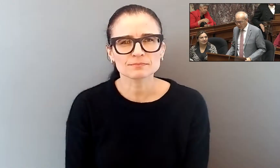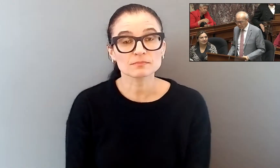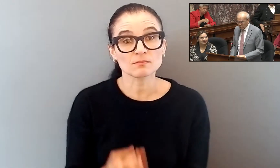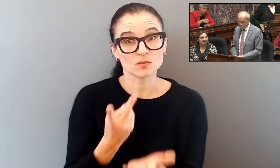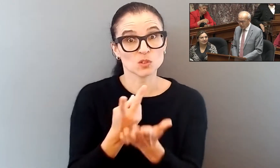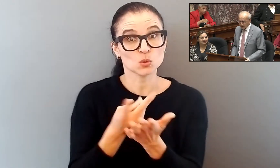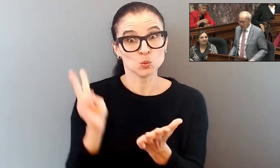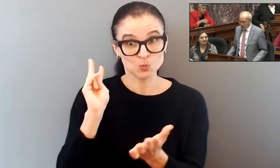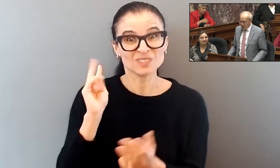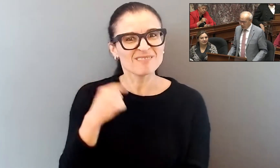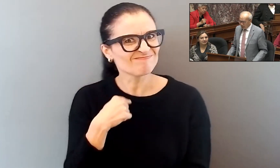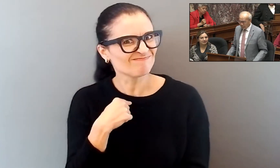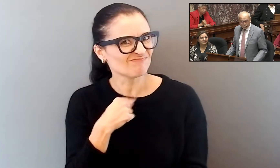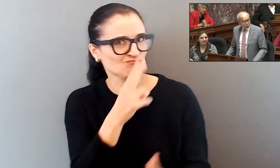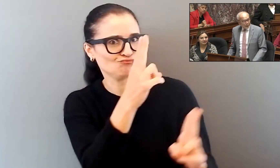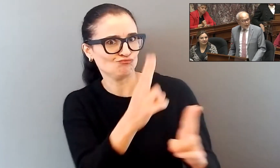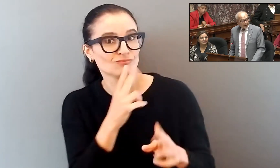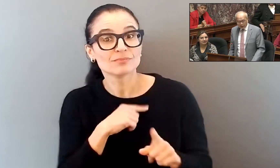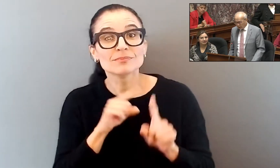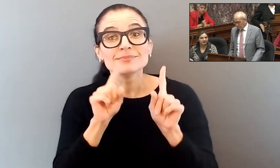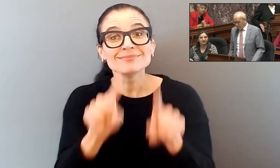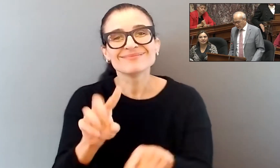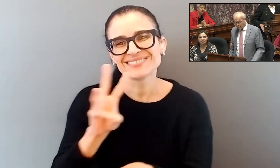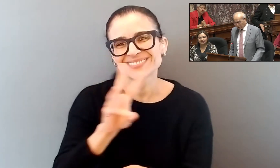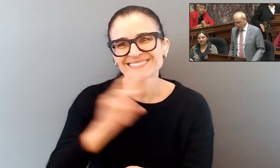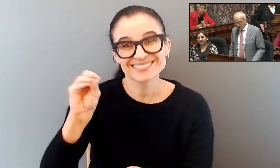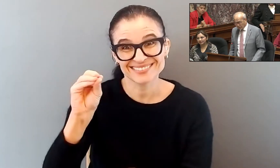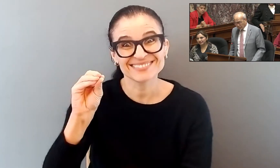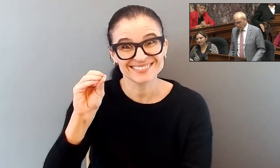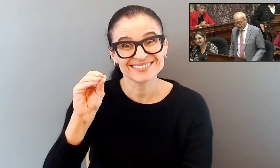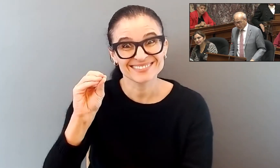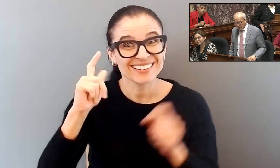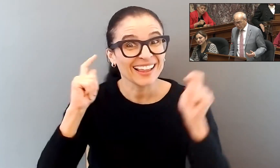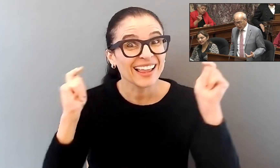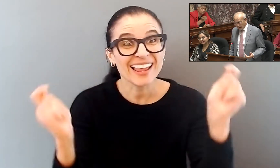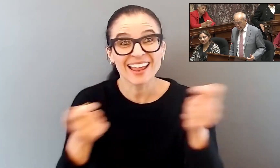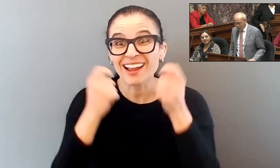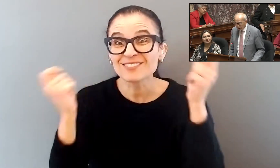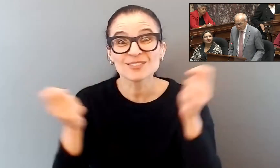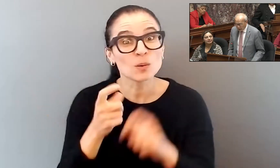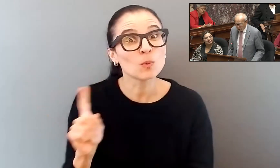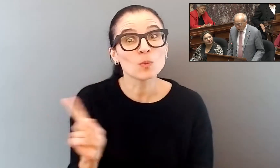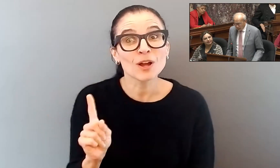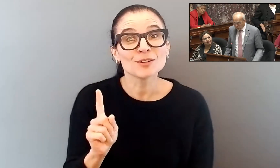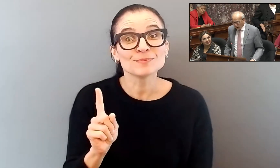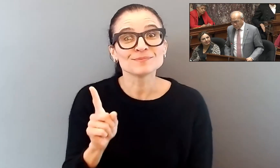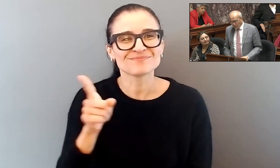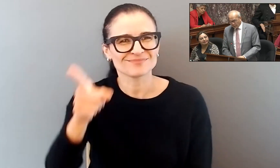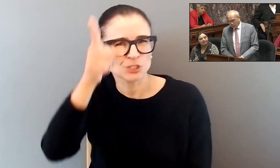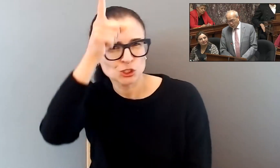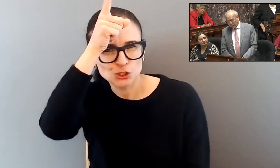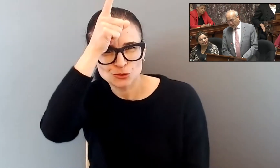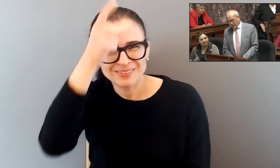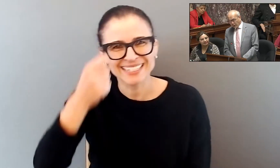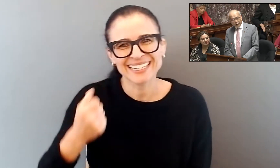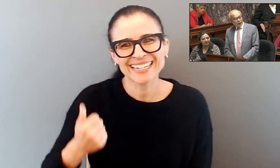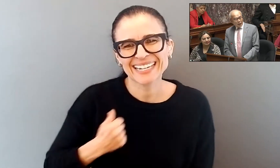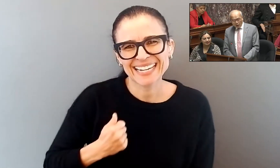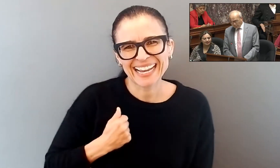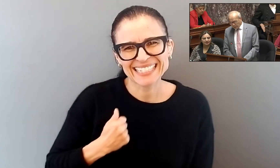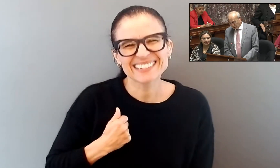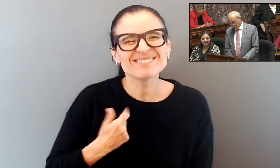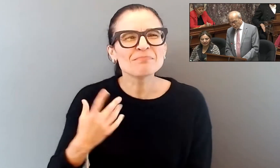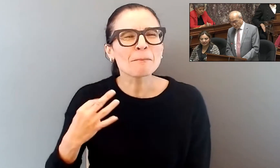anniversary celebration of the German-Canadian Benevolent Society, a non-profit organization